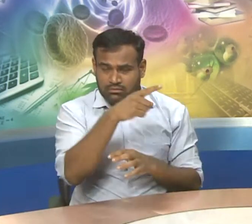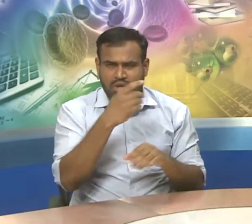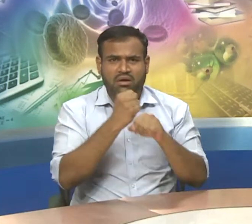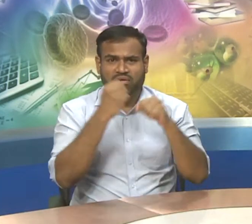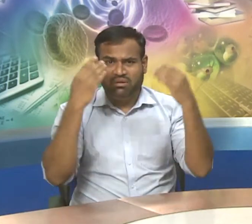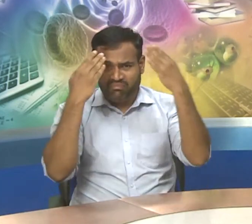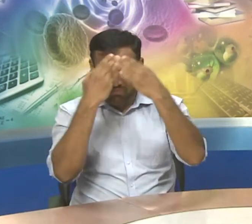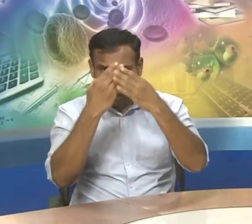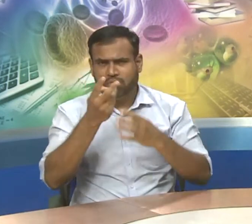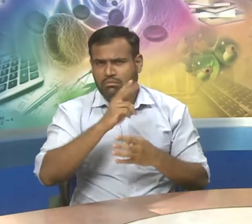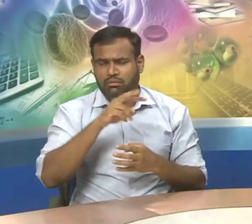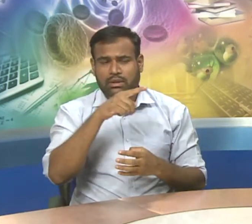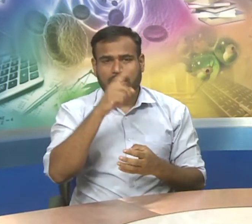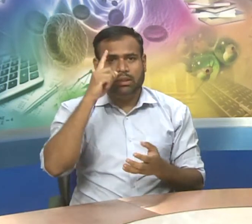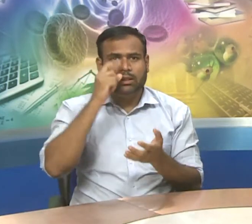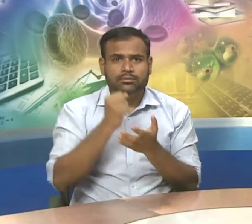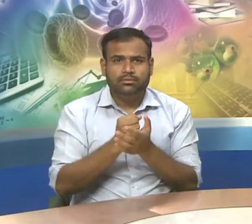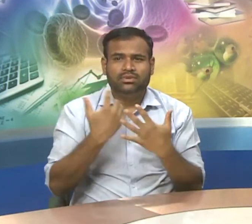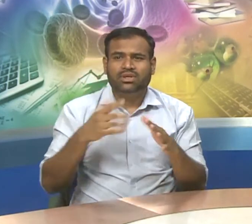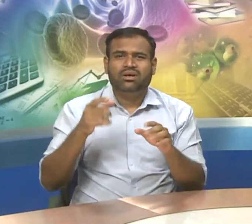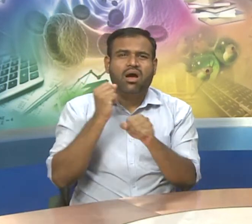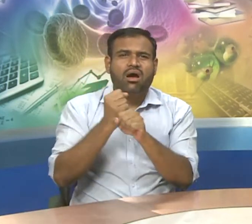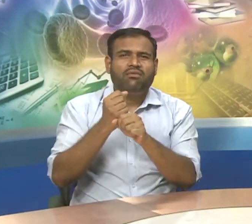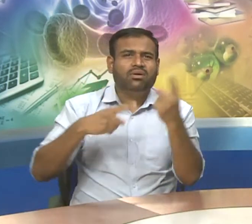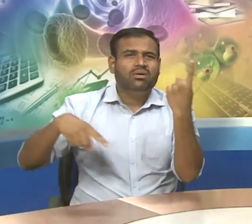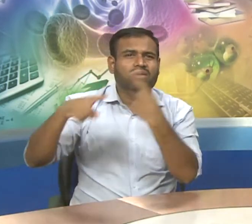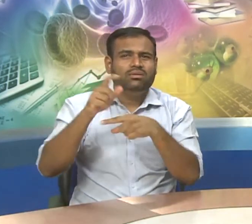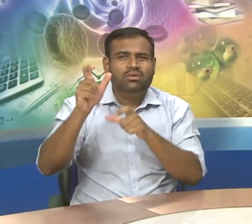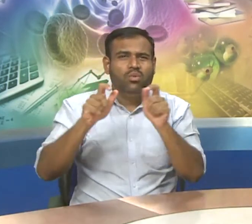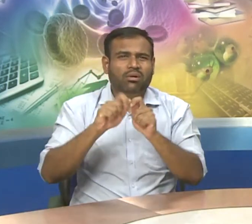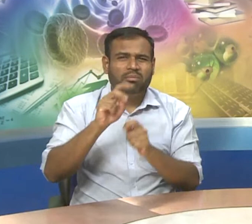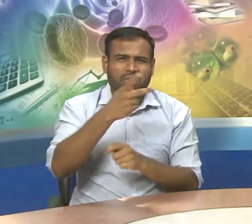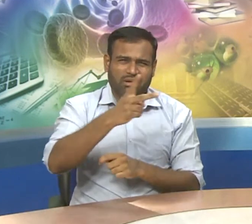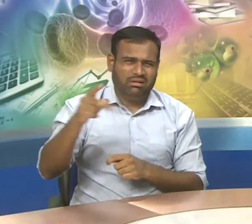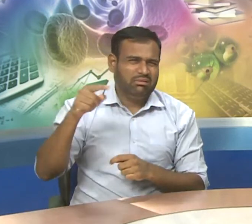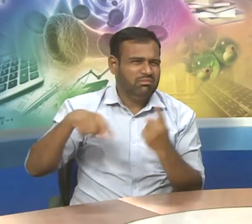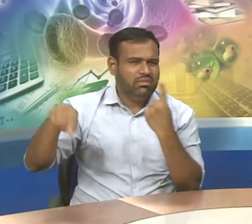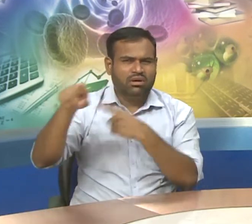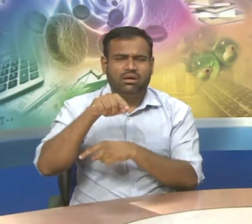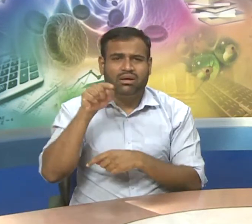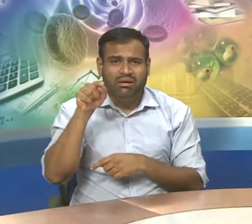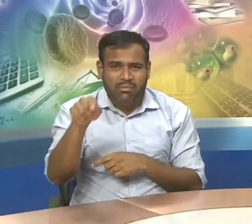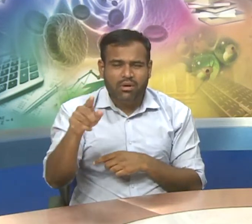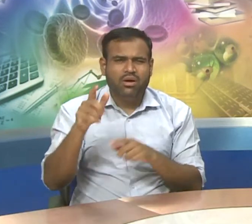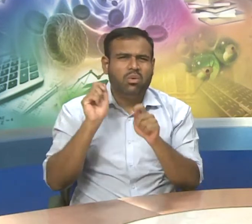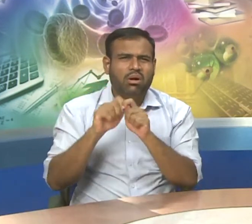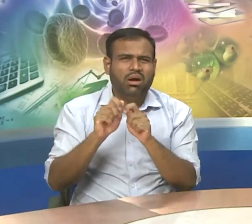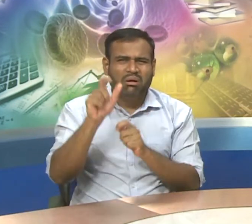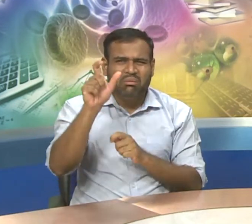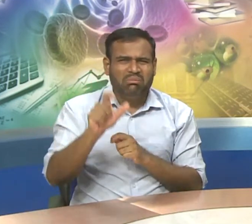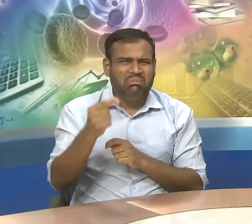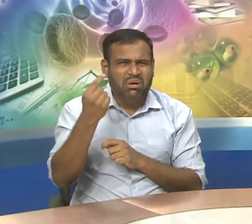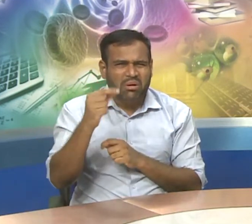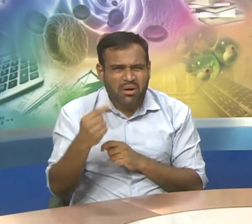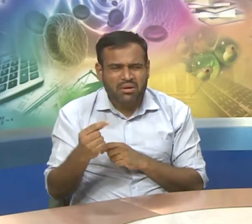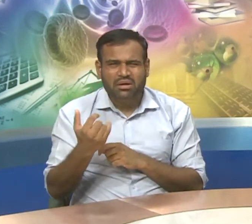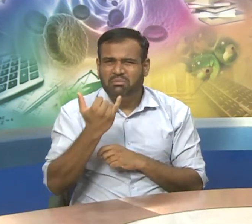This word is pleasure of the president. It means president of the president